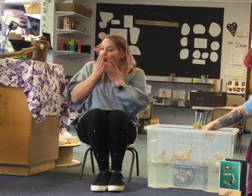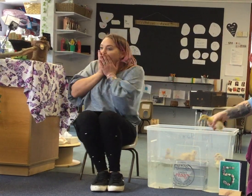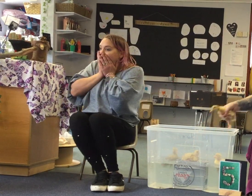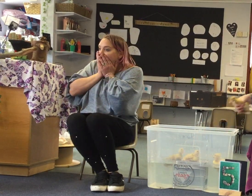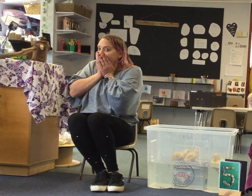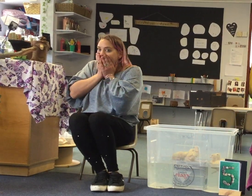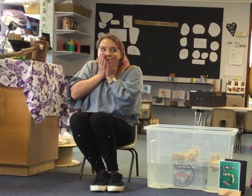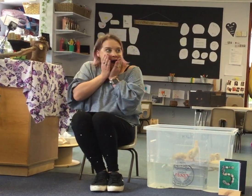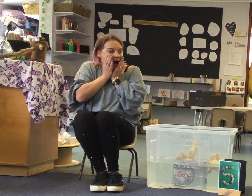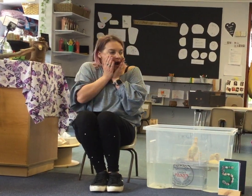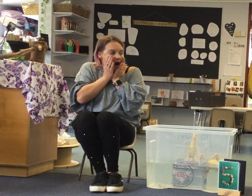back.